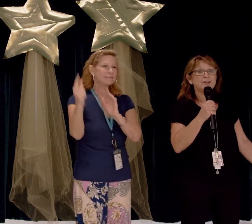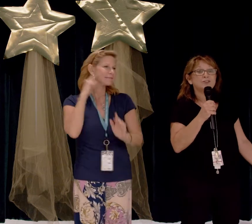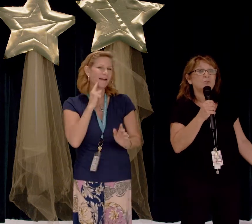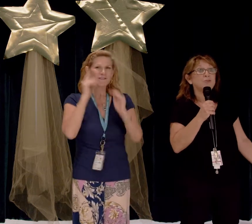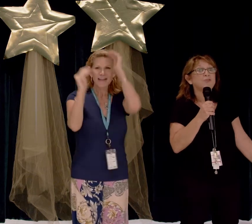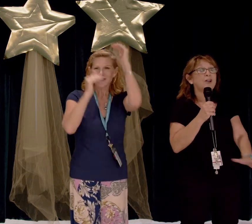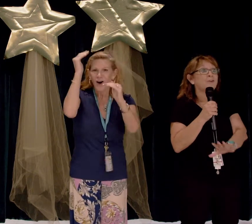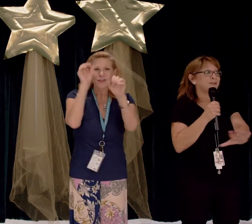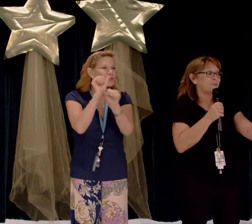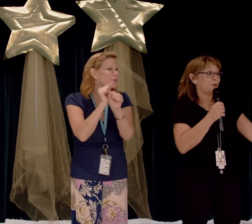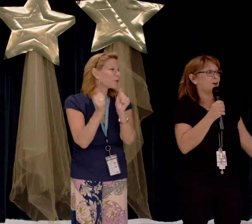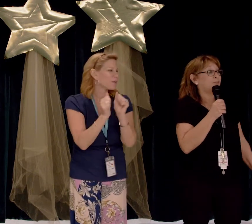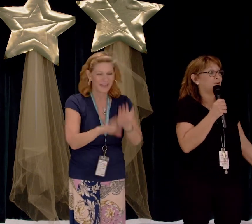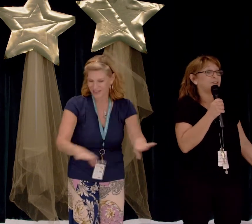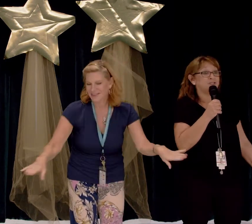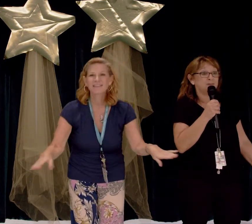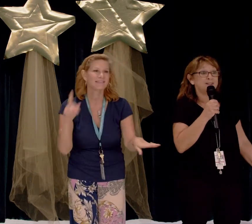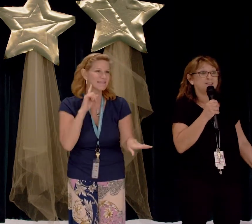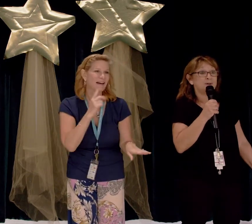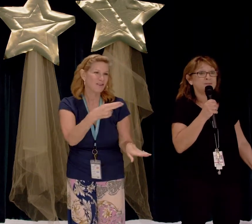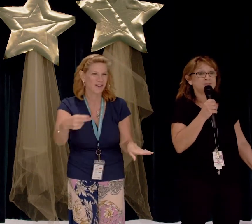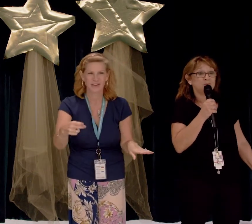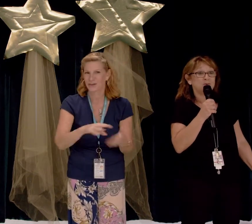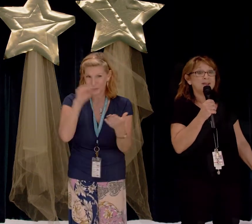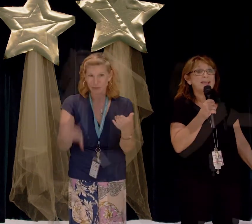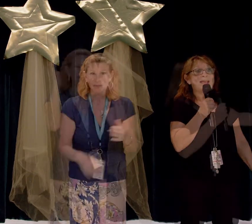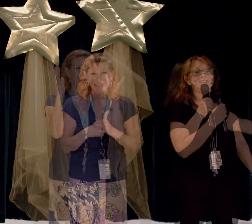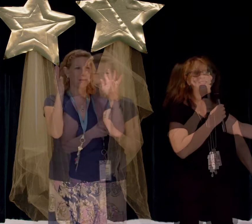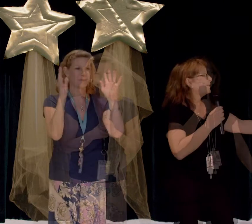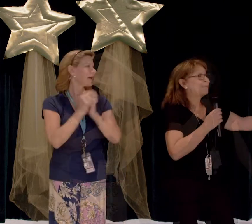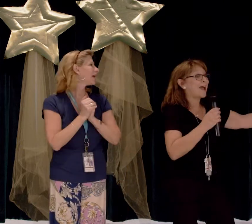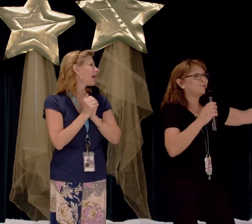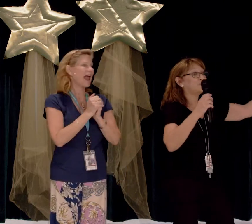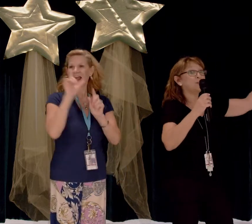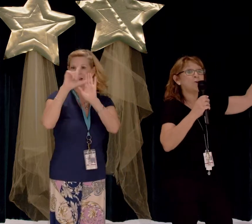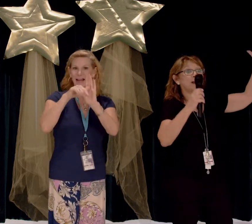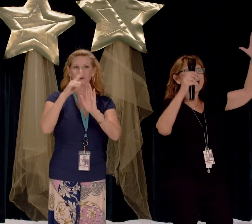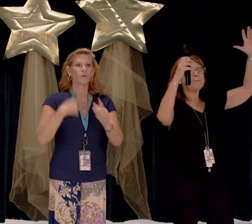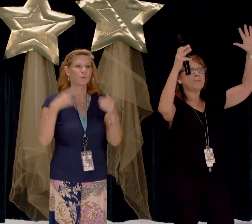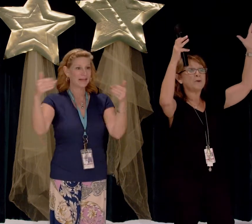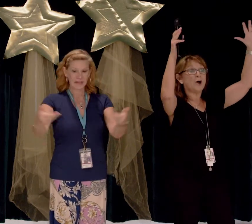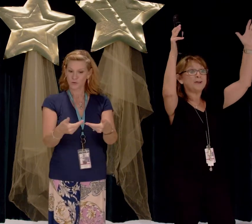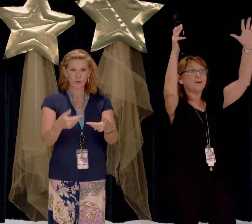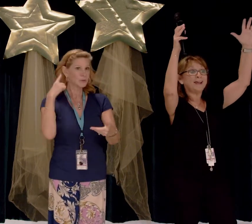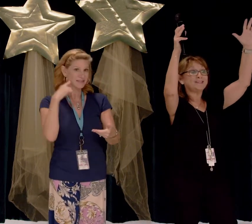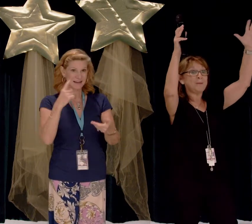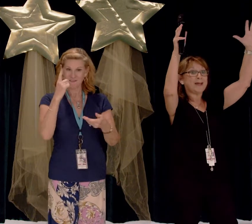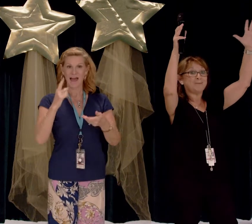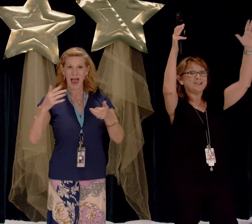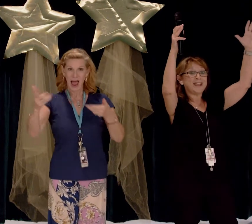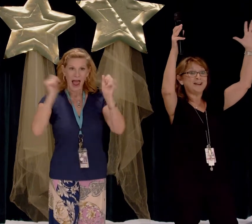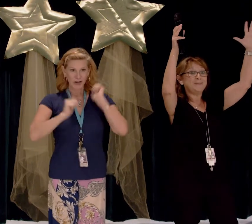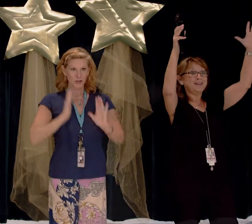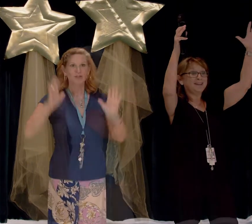adult to work with all of our deaf and hard of hearing students throughout the school. Deaf actors, we don't clap, but we all pick our hands up